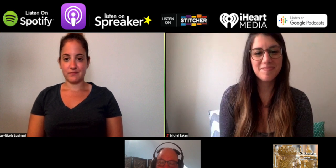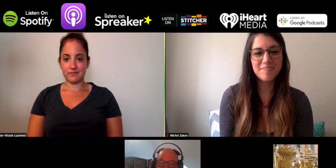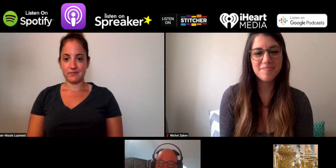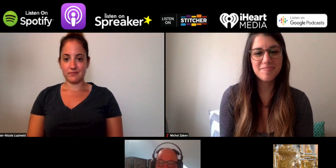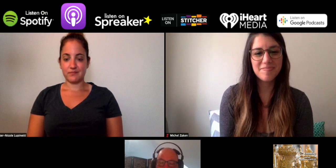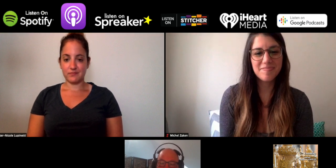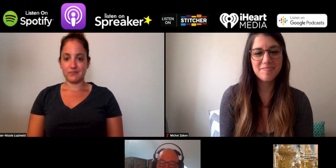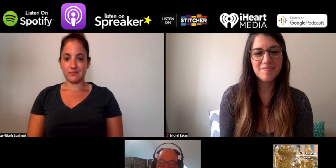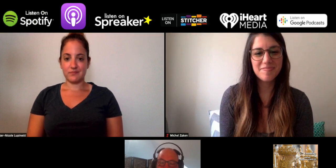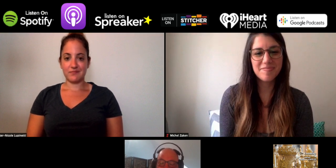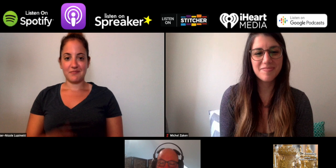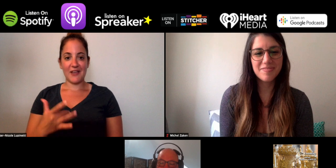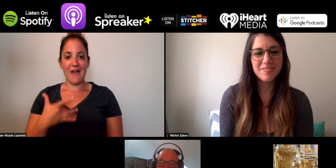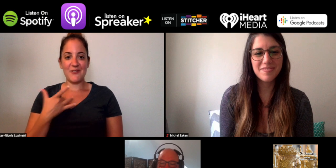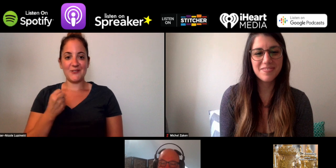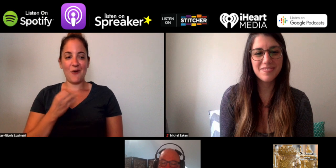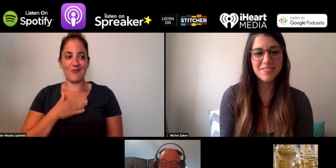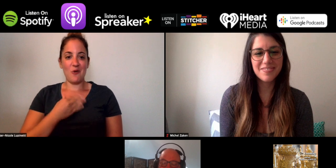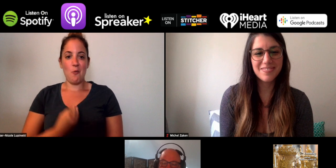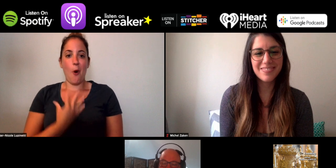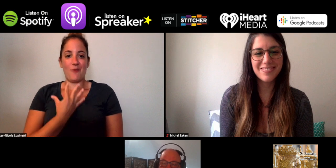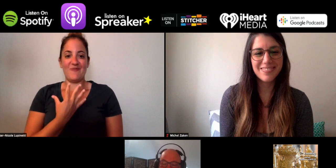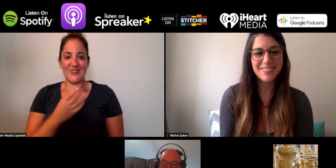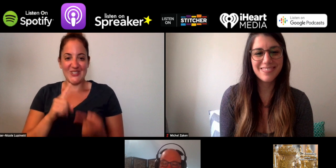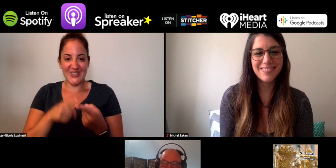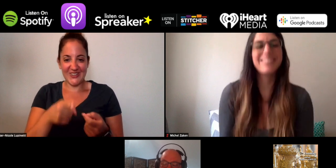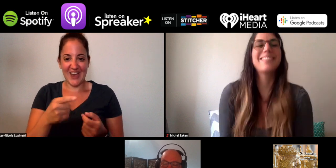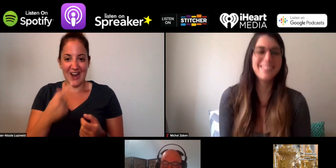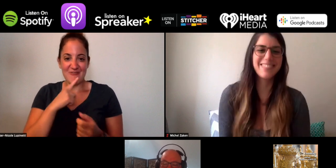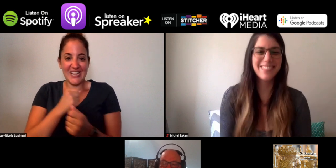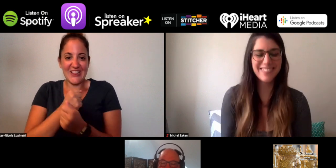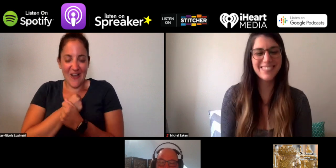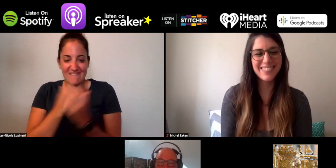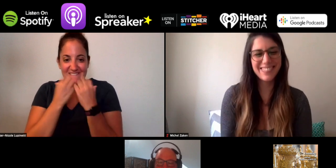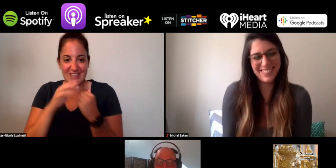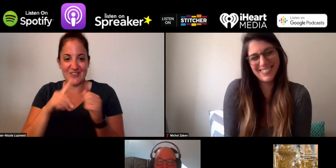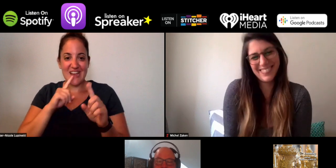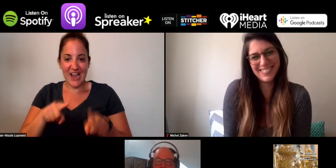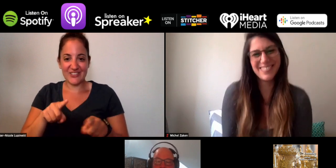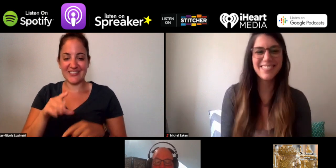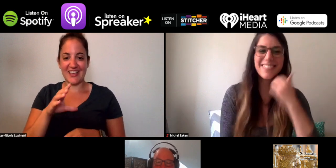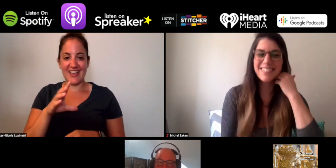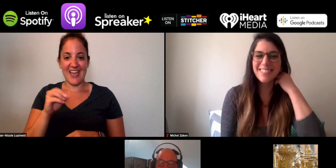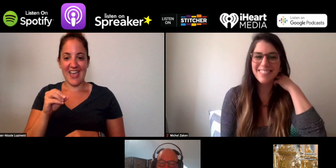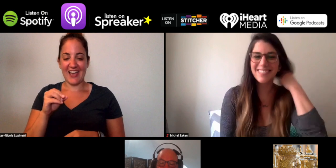I'm feeling so warm towards you and really loving your answers. And you're launching from